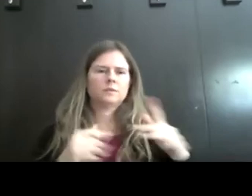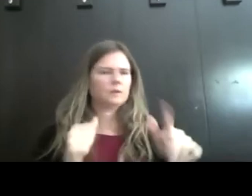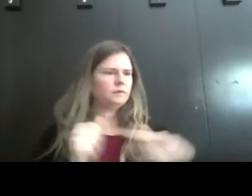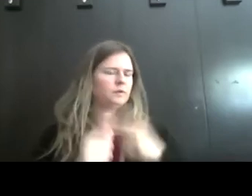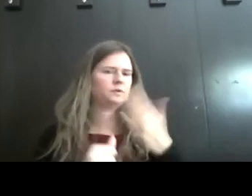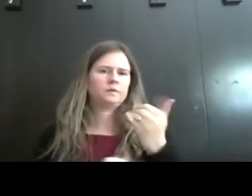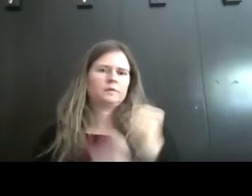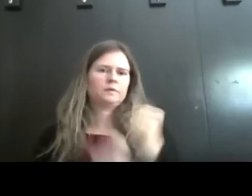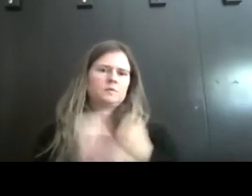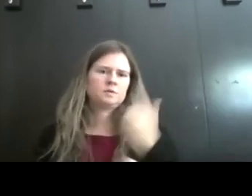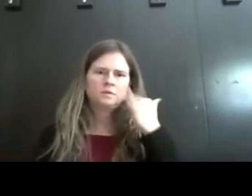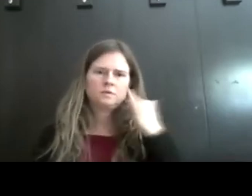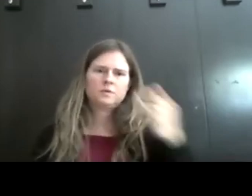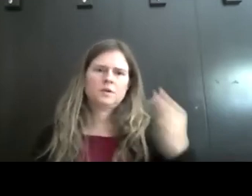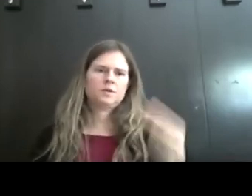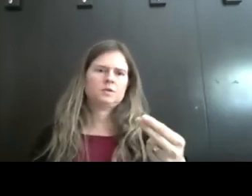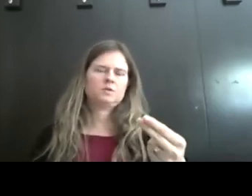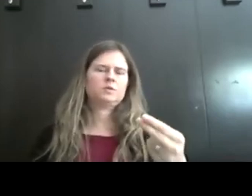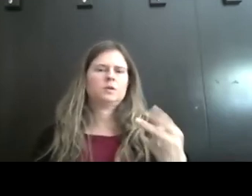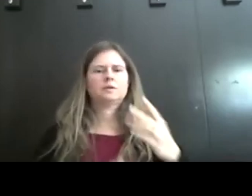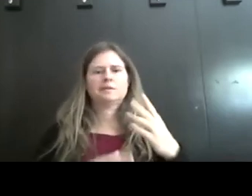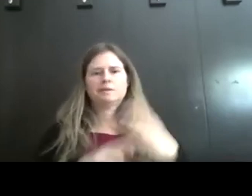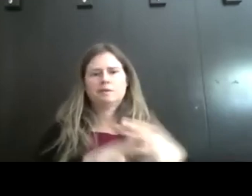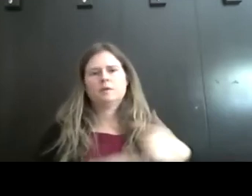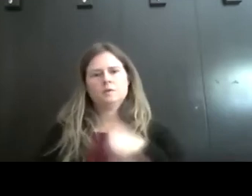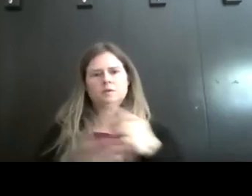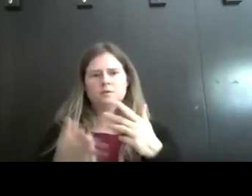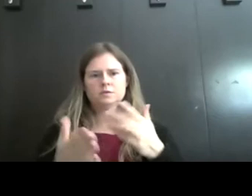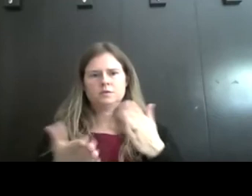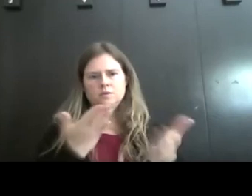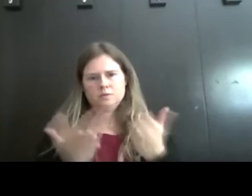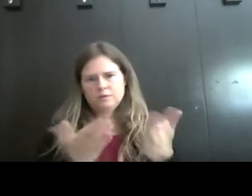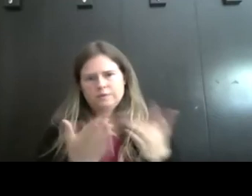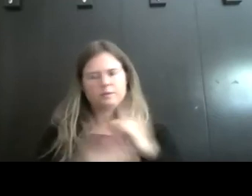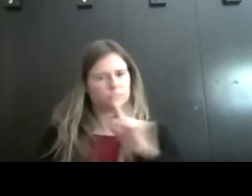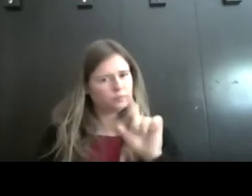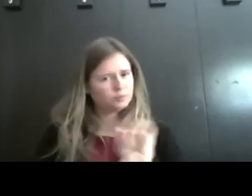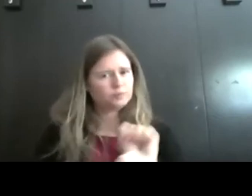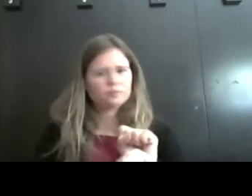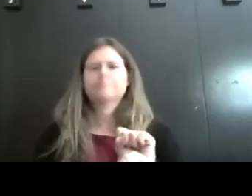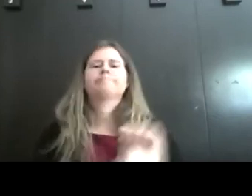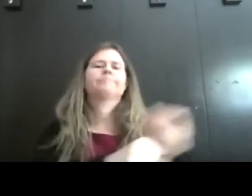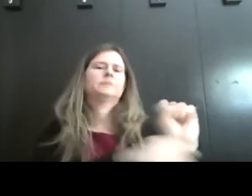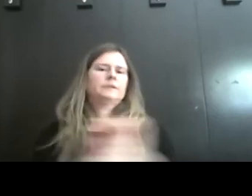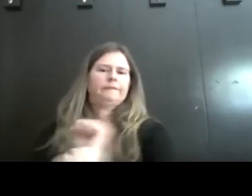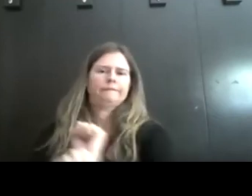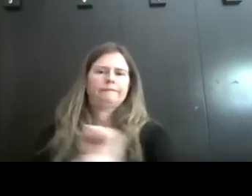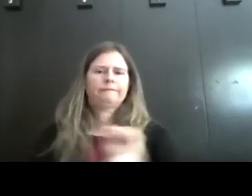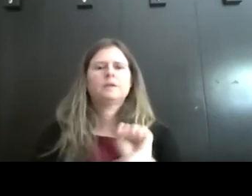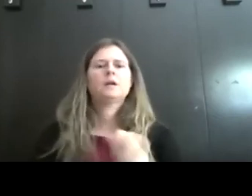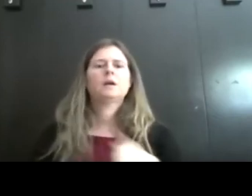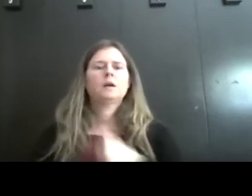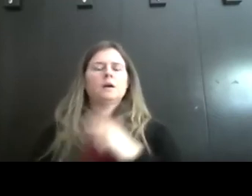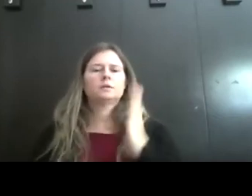They called us indentured servants, but we were slaves. So we stopped building our tomoles in